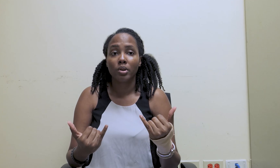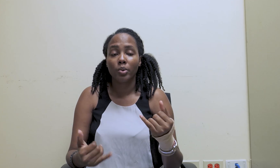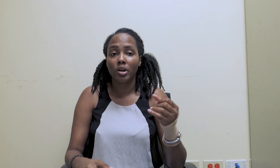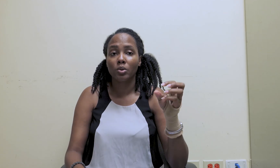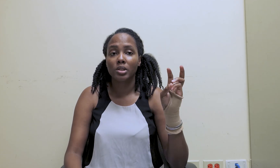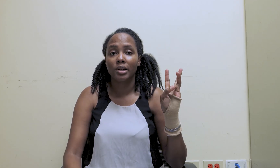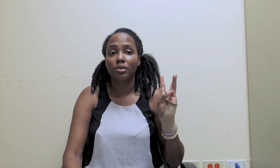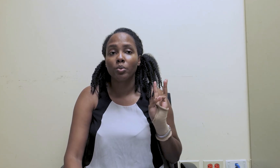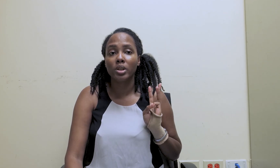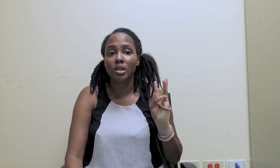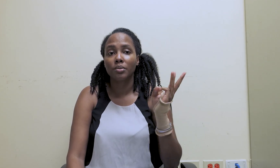are another sign for we.